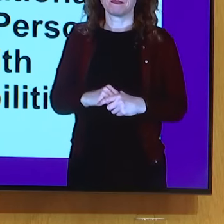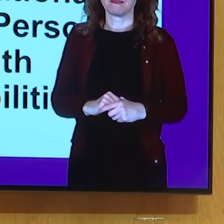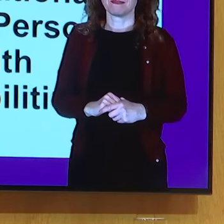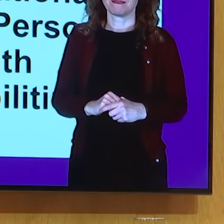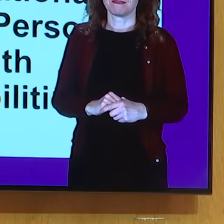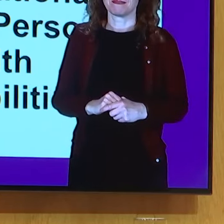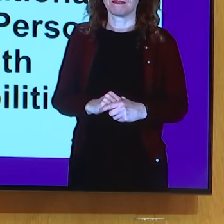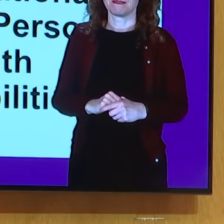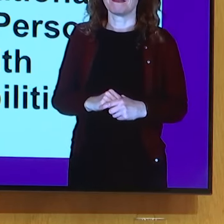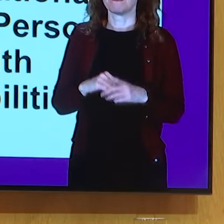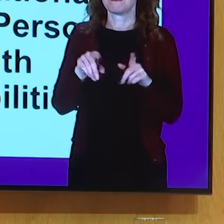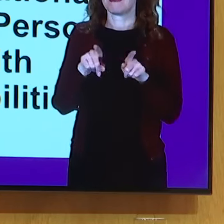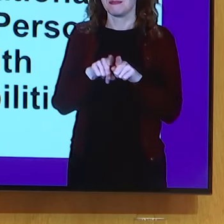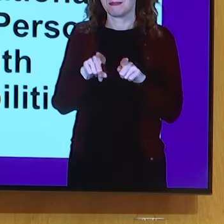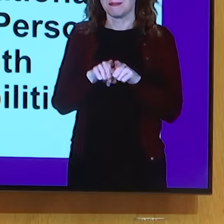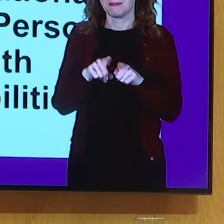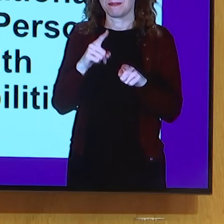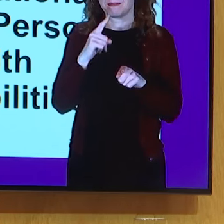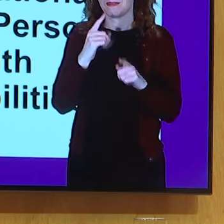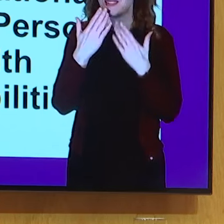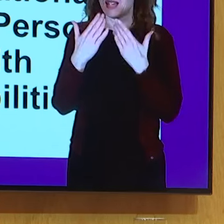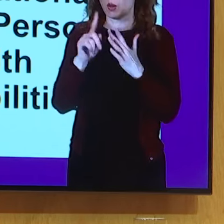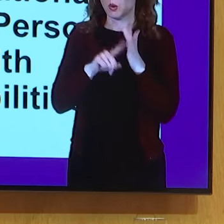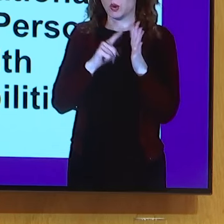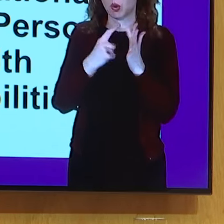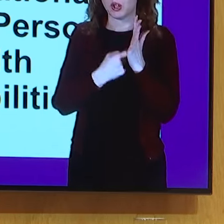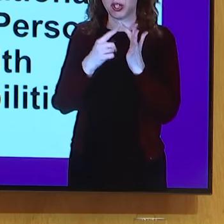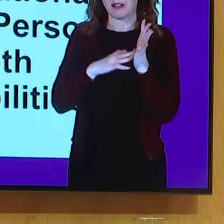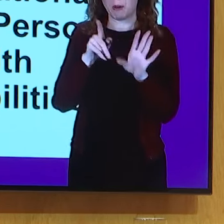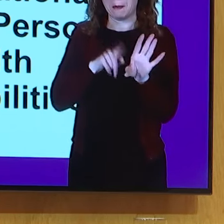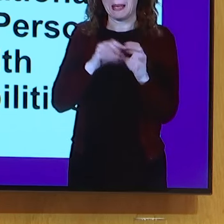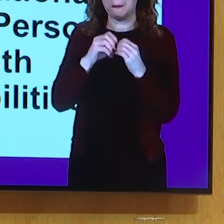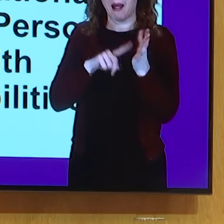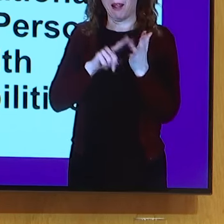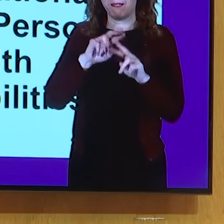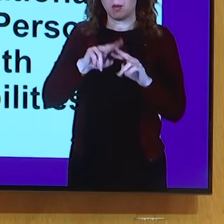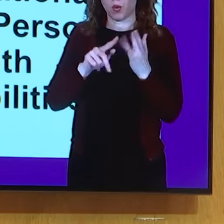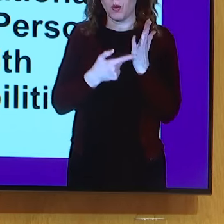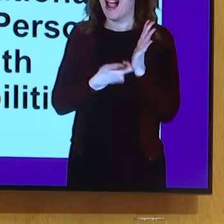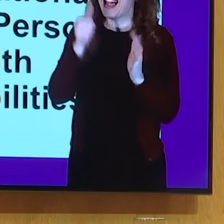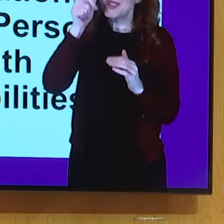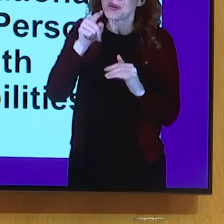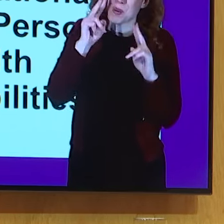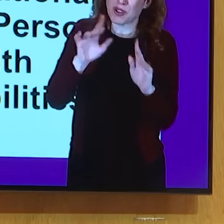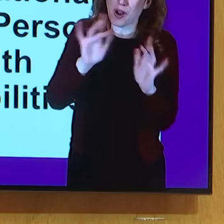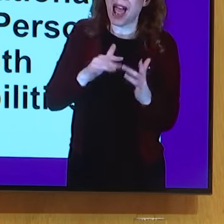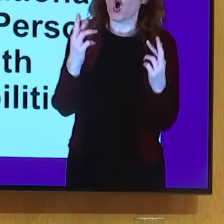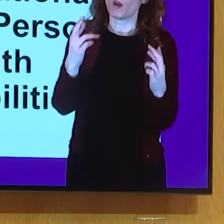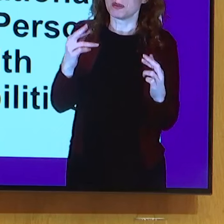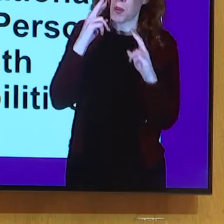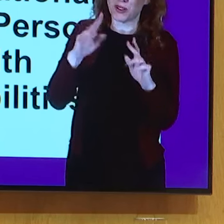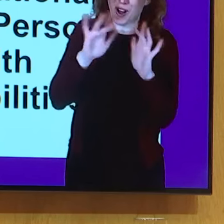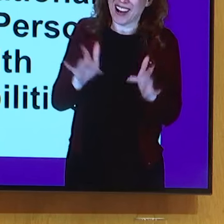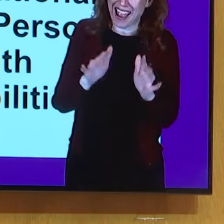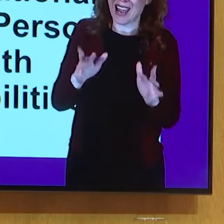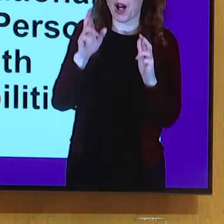And I would also like to thank Jeremy Balfour, MSP, who I know you're watching online, or I hope you're watching online, Jeremy. I hope that we've